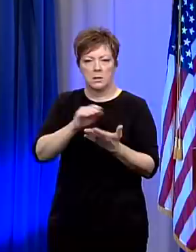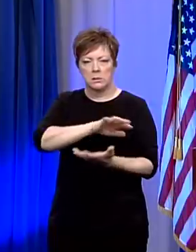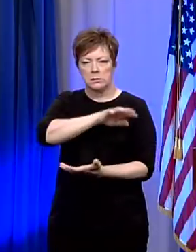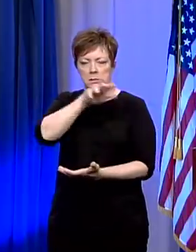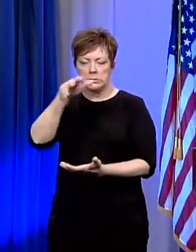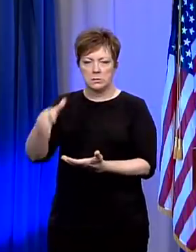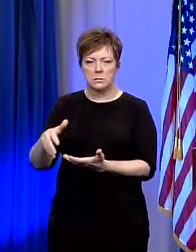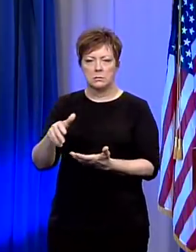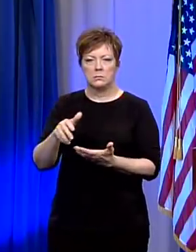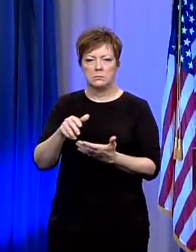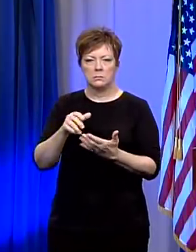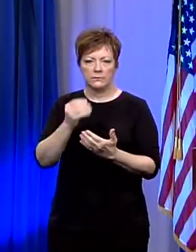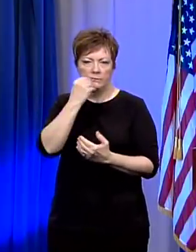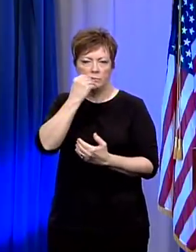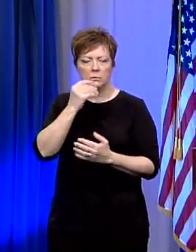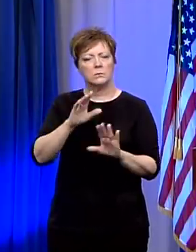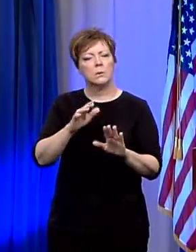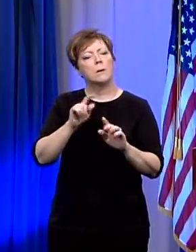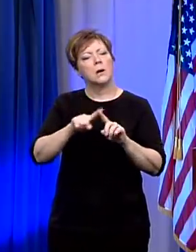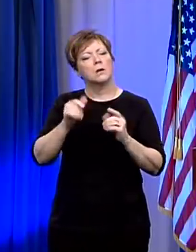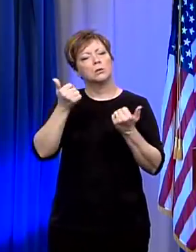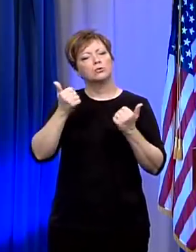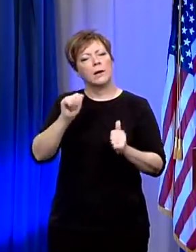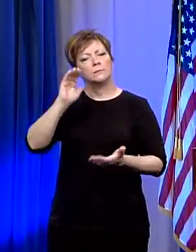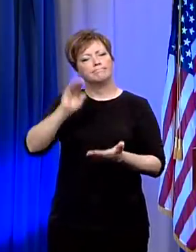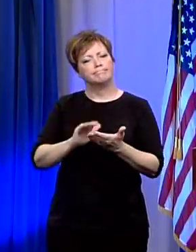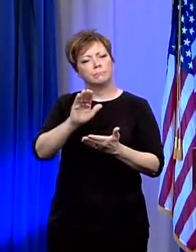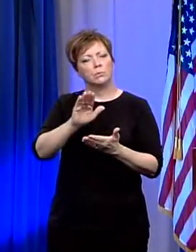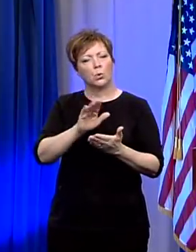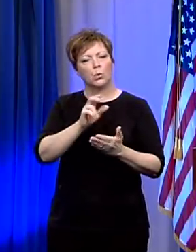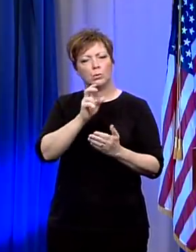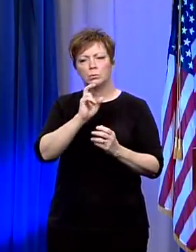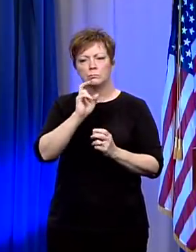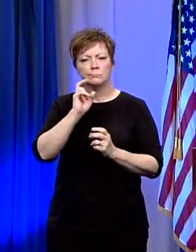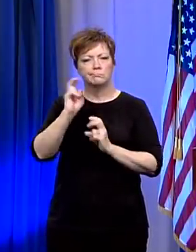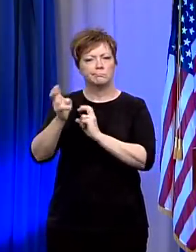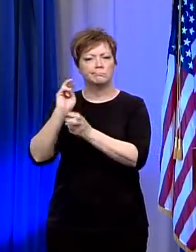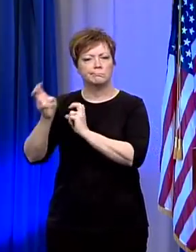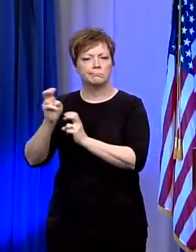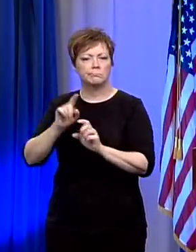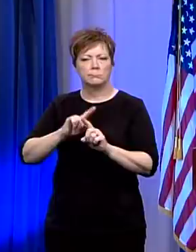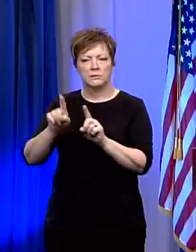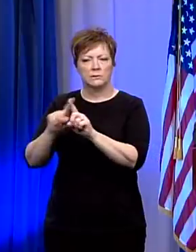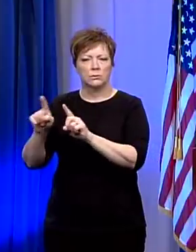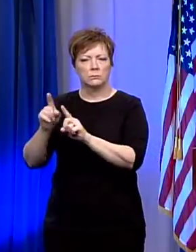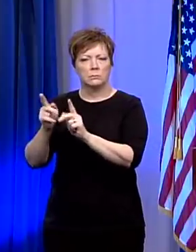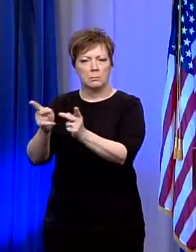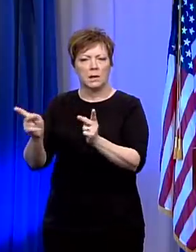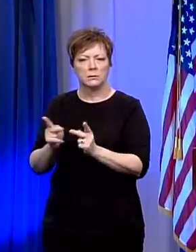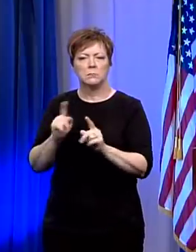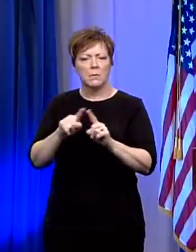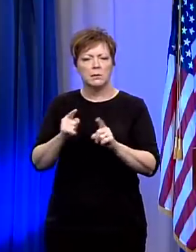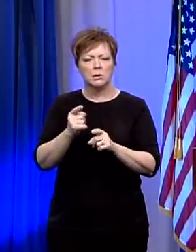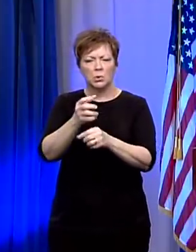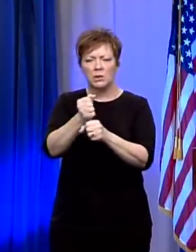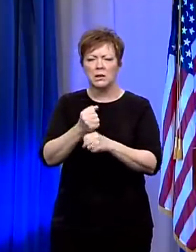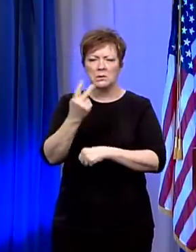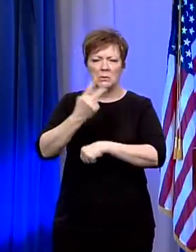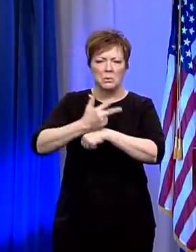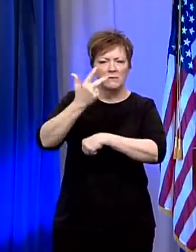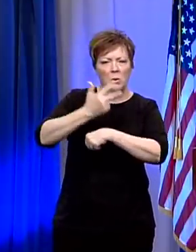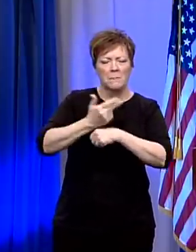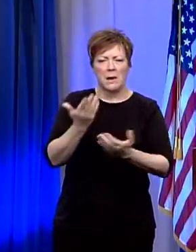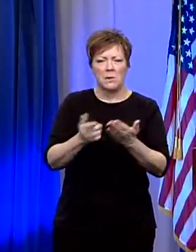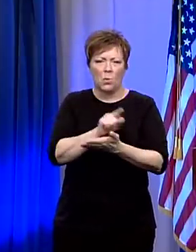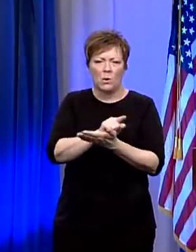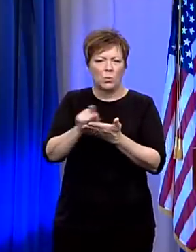food. I would say try to minimize your trips out in public as appropriate, but certainly a few days of food at a time, certainly no more